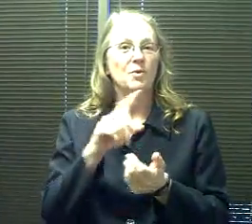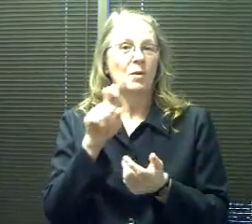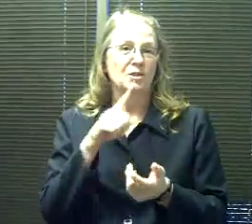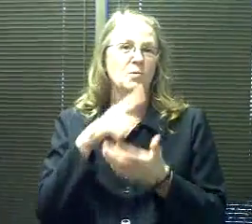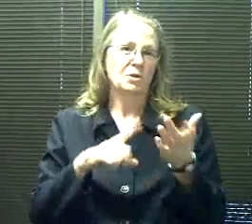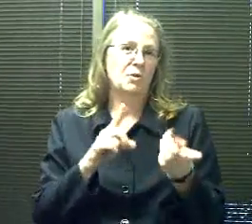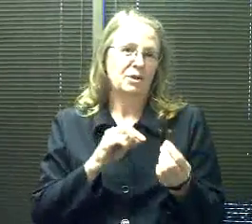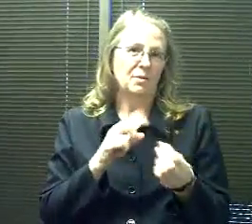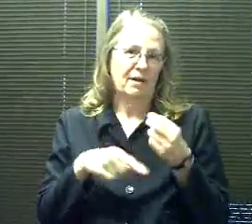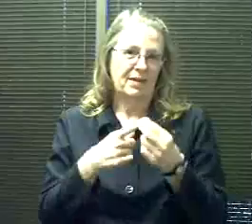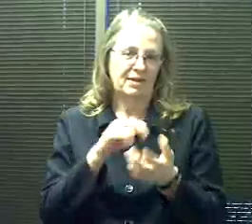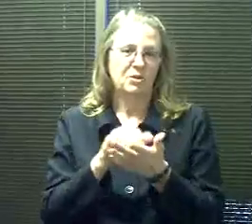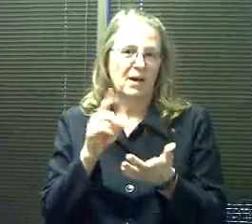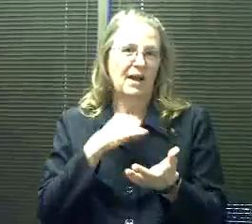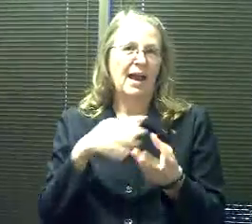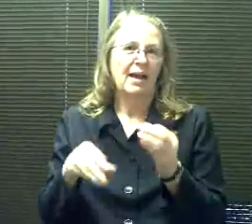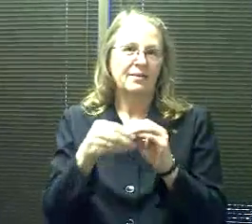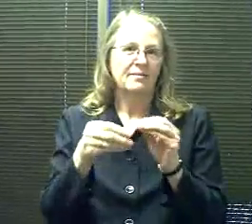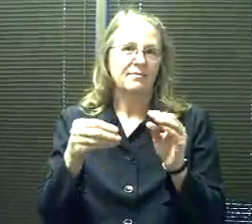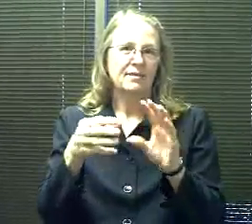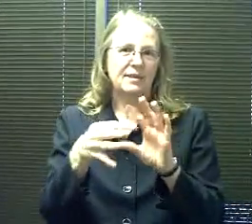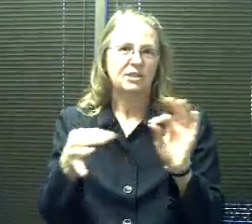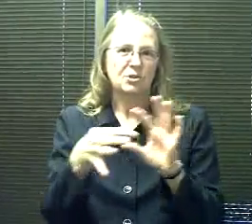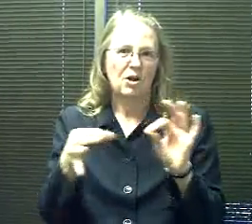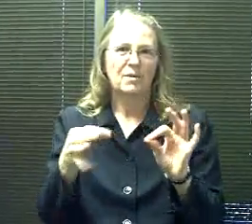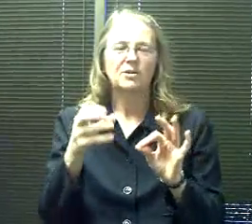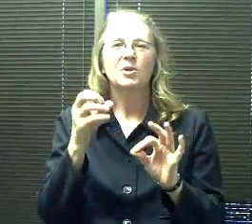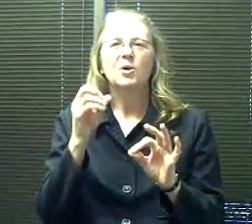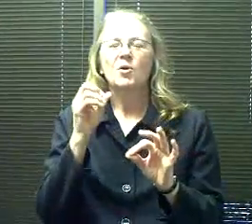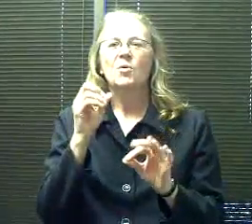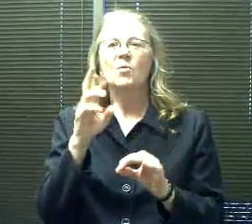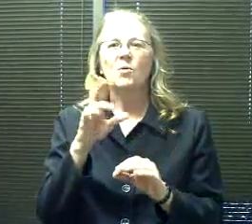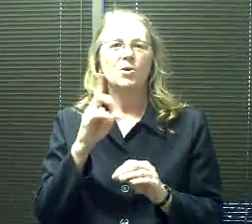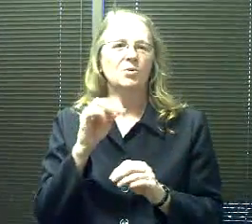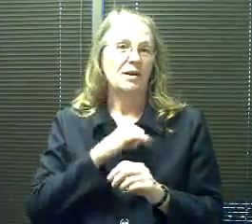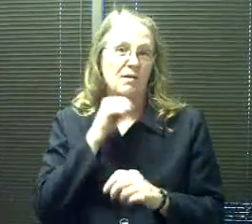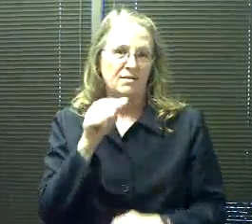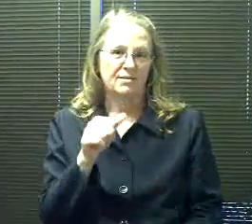The question is, what do I do about that? Do I add the additional comment or do I not?